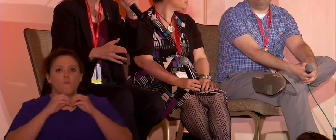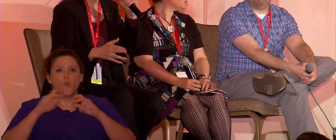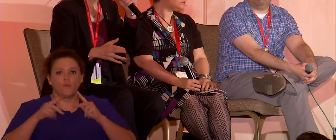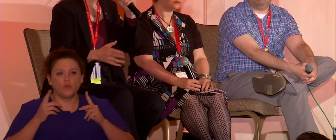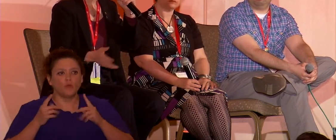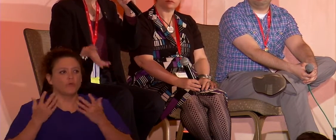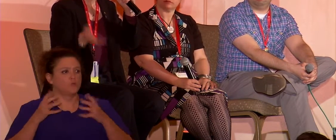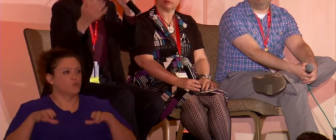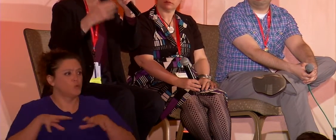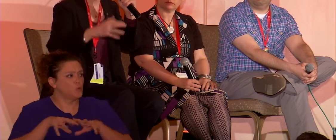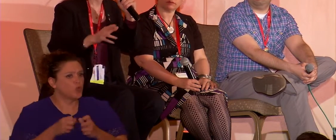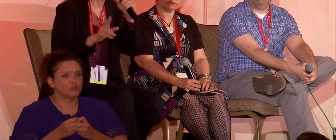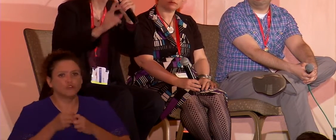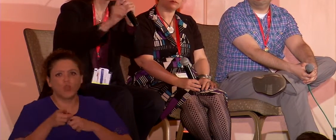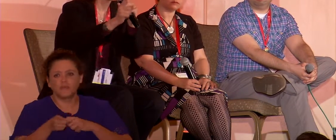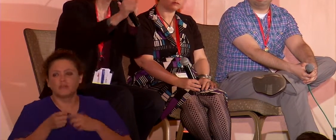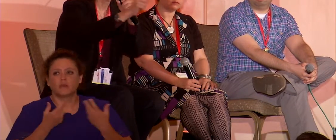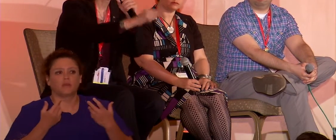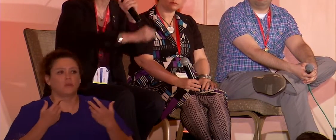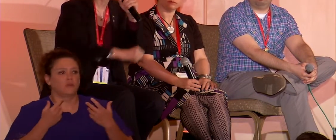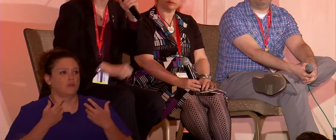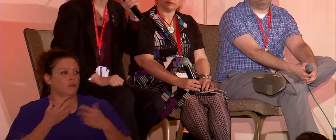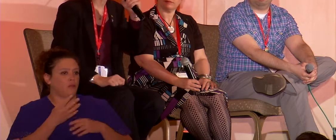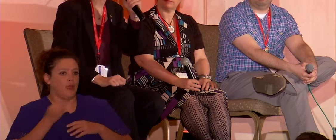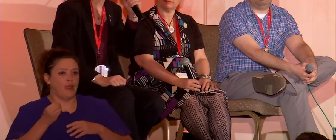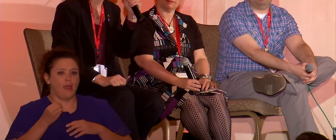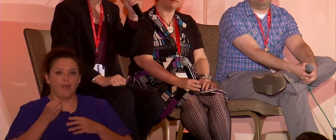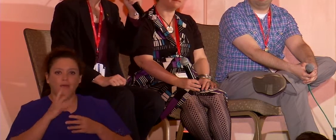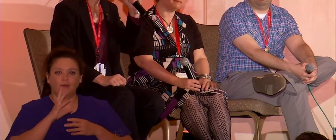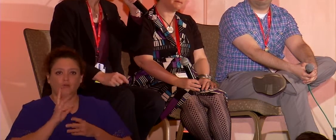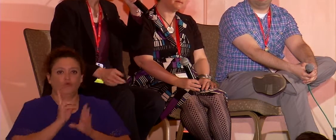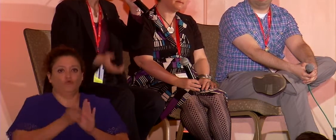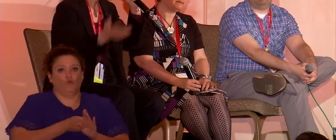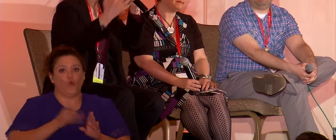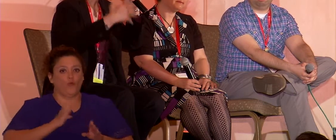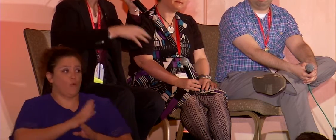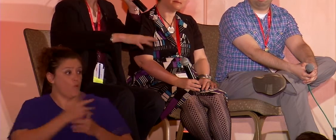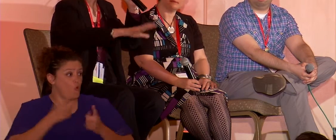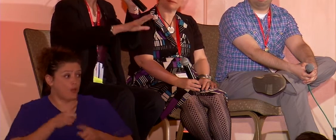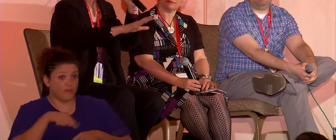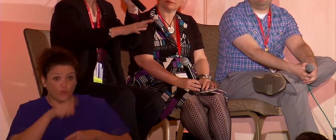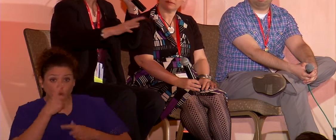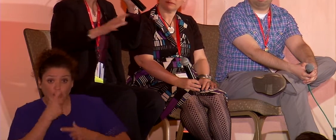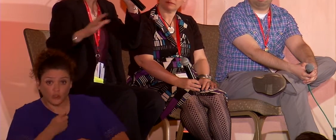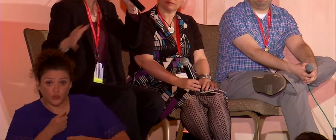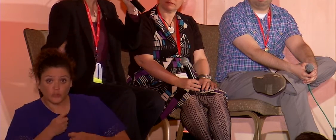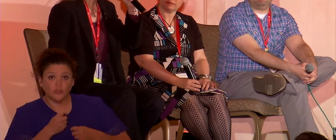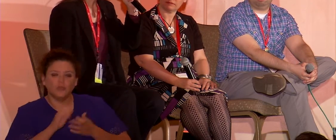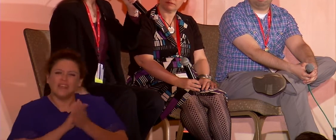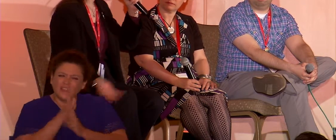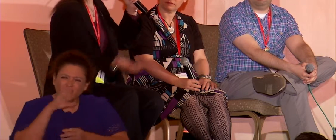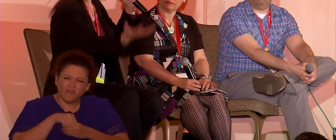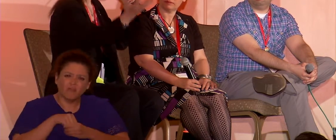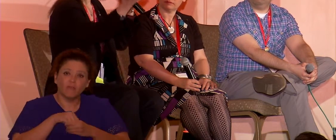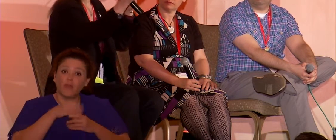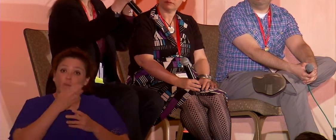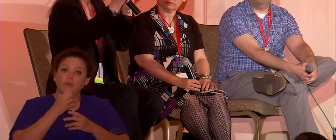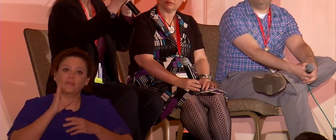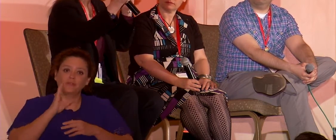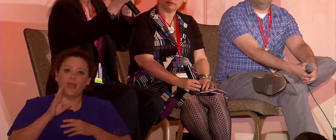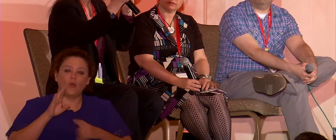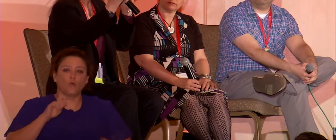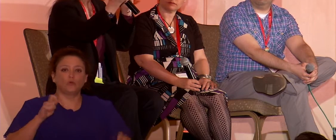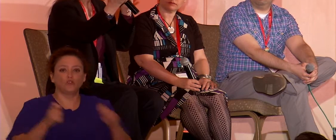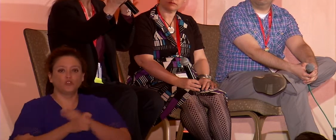there and join the board, yes, if you're interested, and enter into it, because that will change